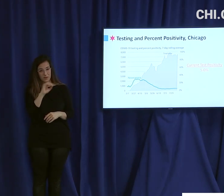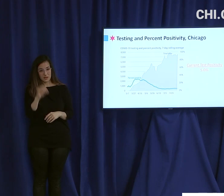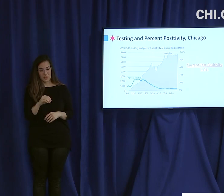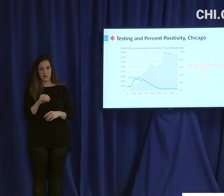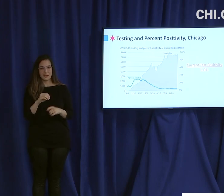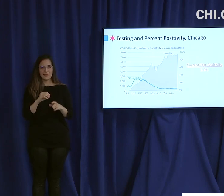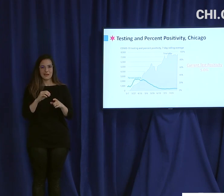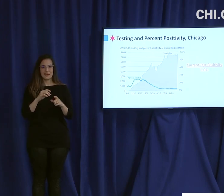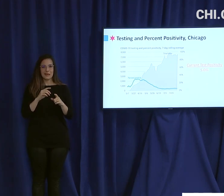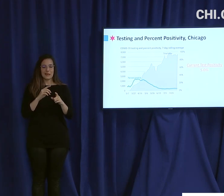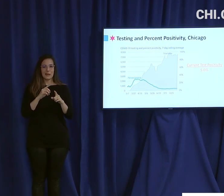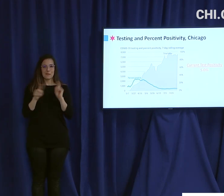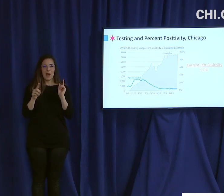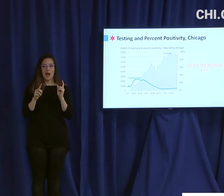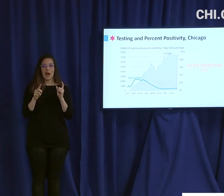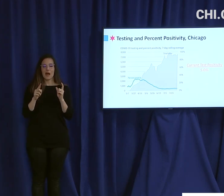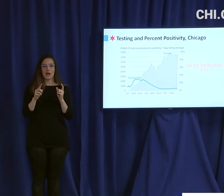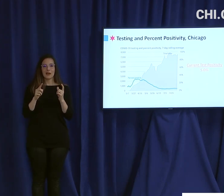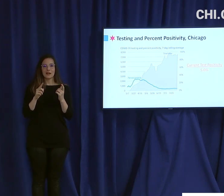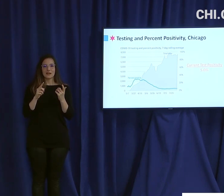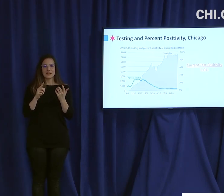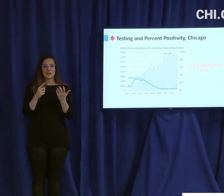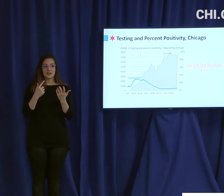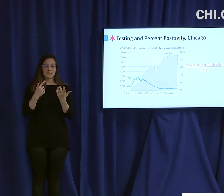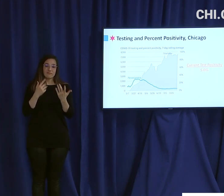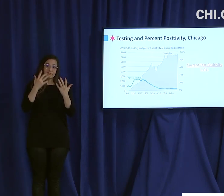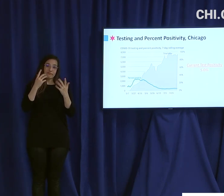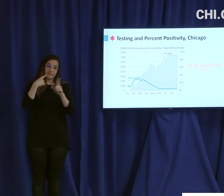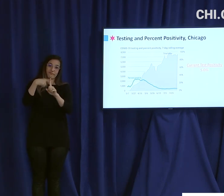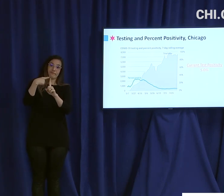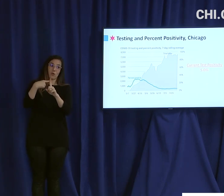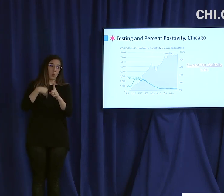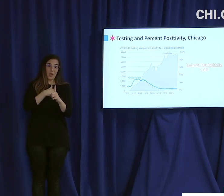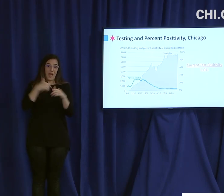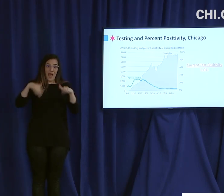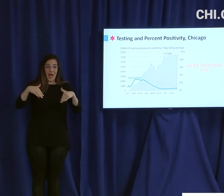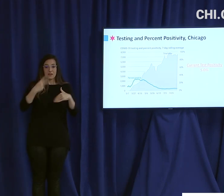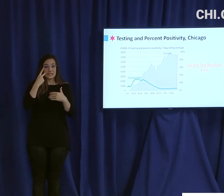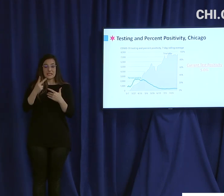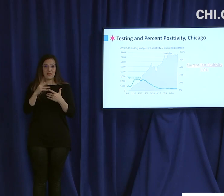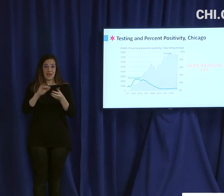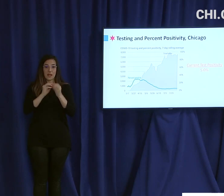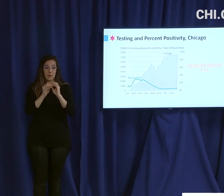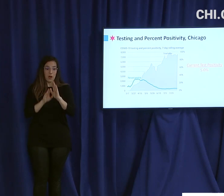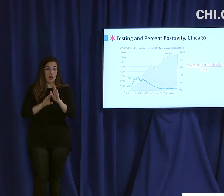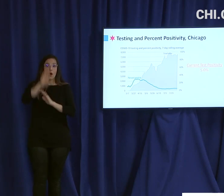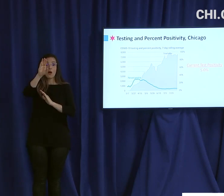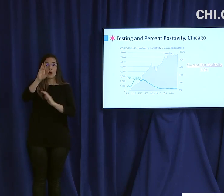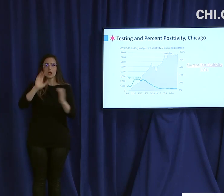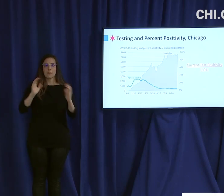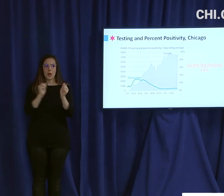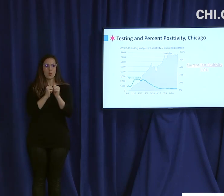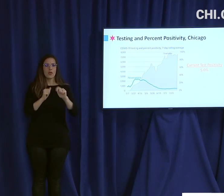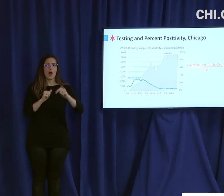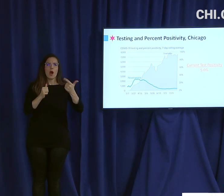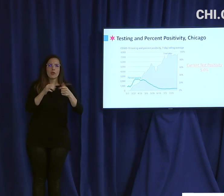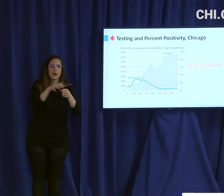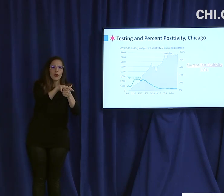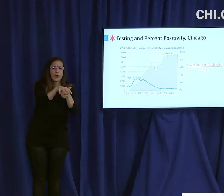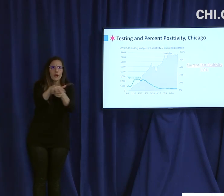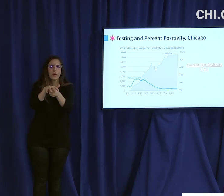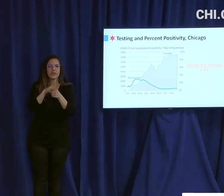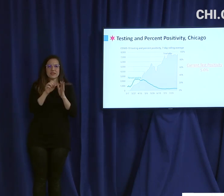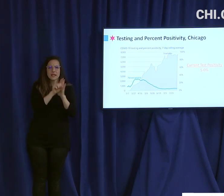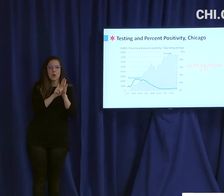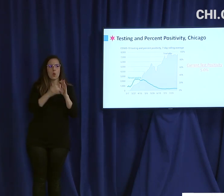it spike up like we've seen in some other parts of the state and some other parts of the country. So we continue to be in a little bit of a holding